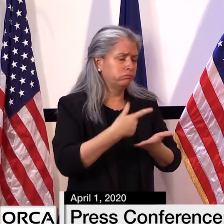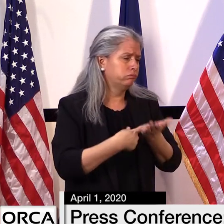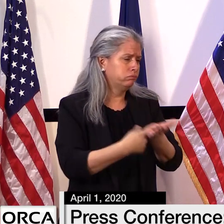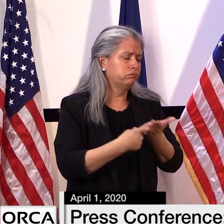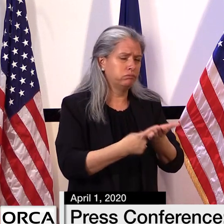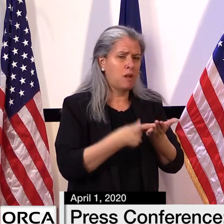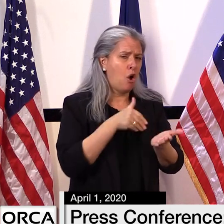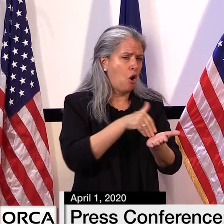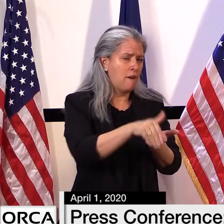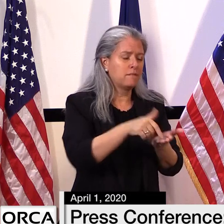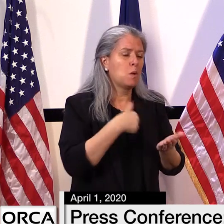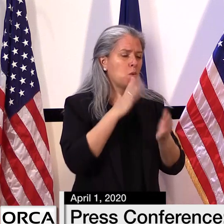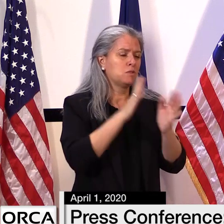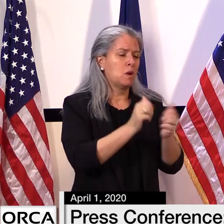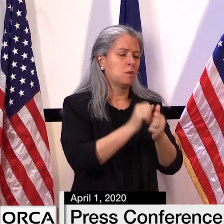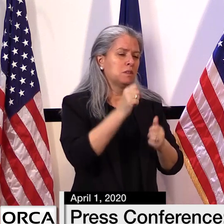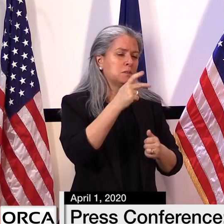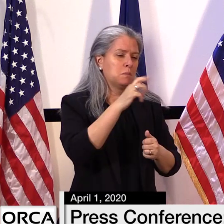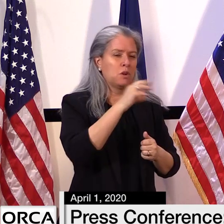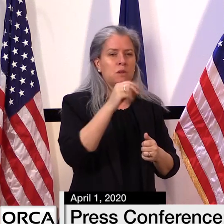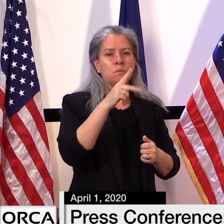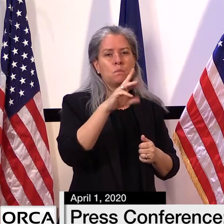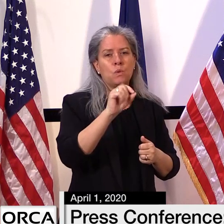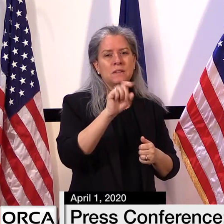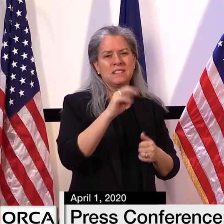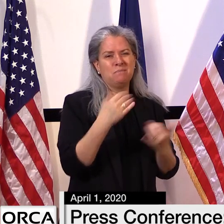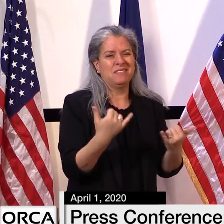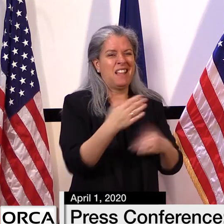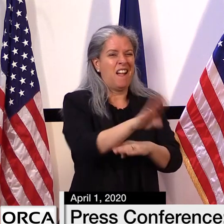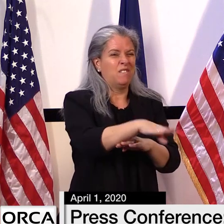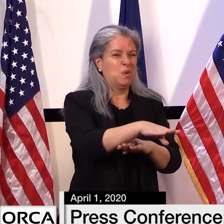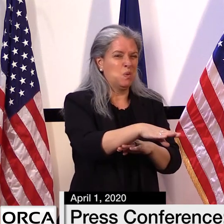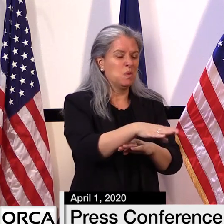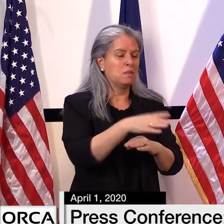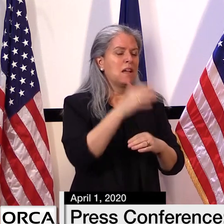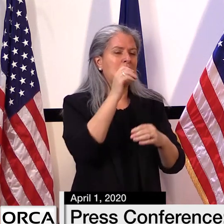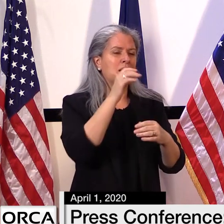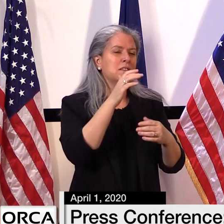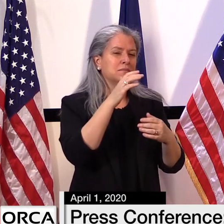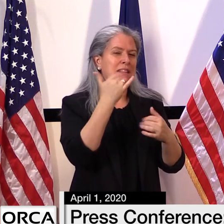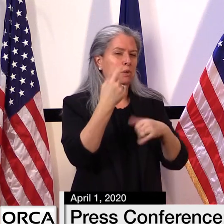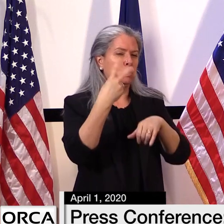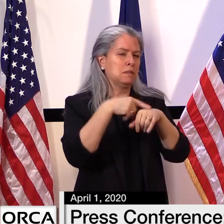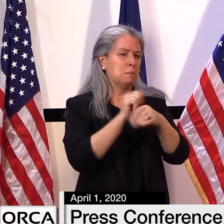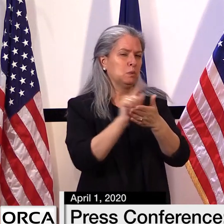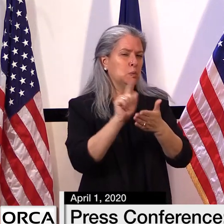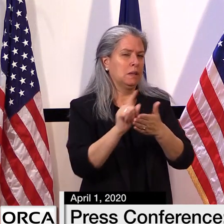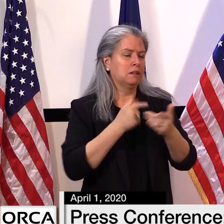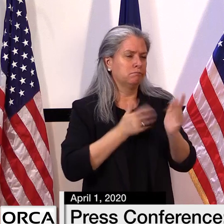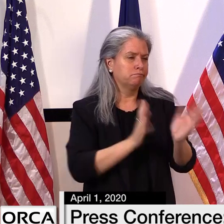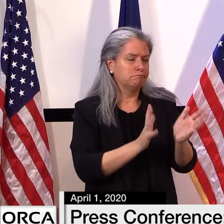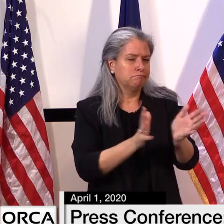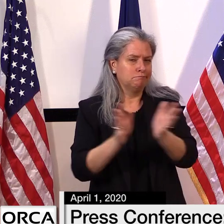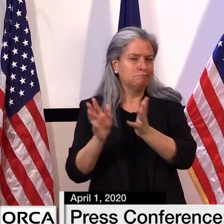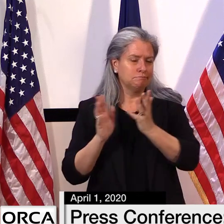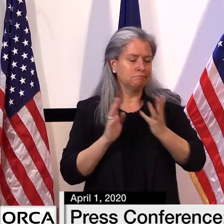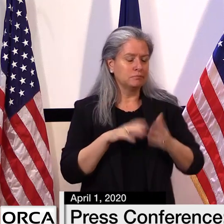be talking with the speaker and the pro tem this afternoon. I'm doing it on a biweekly basis at this point.